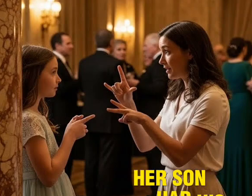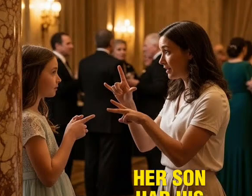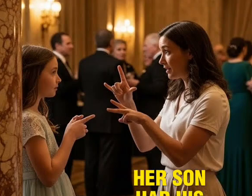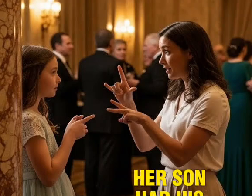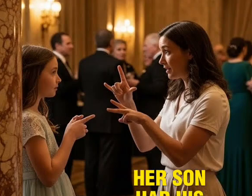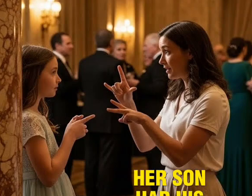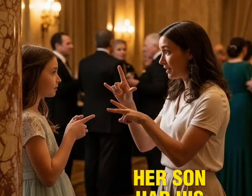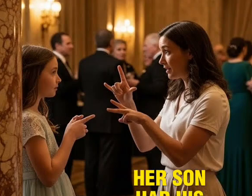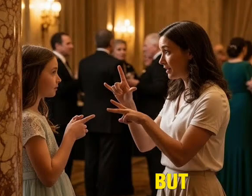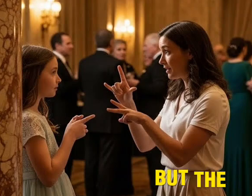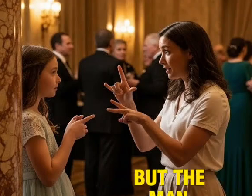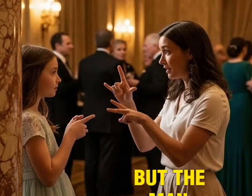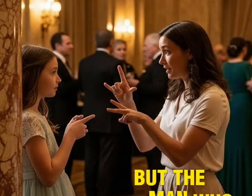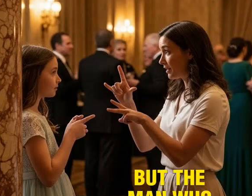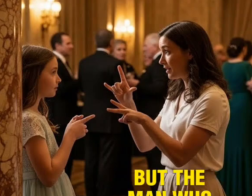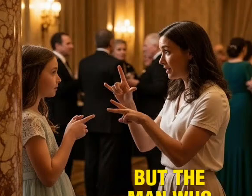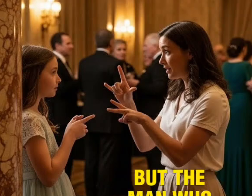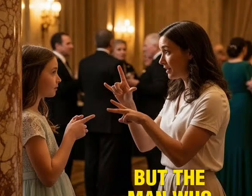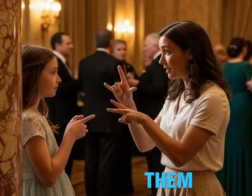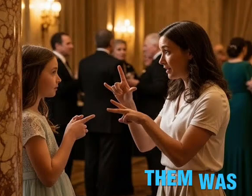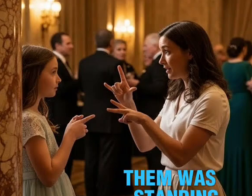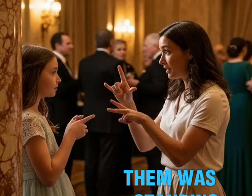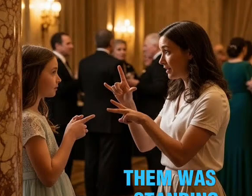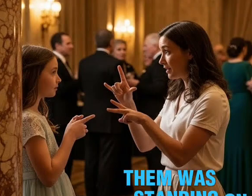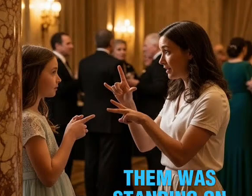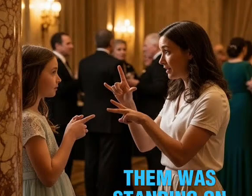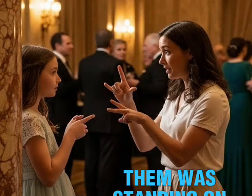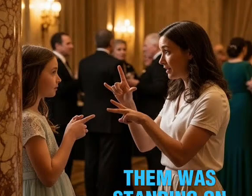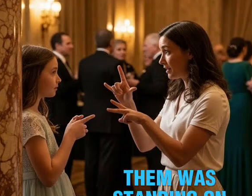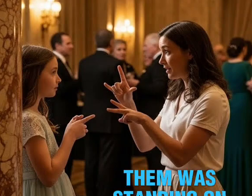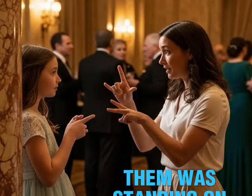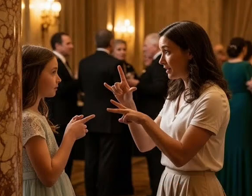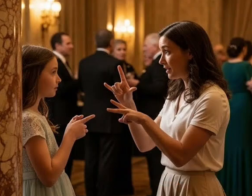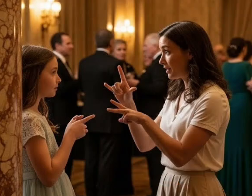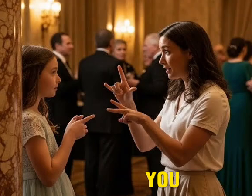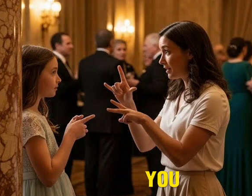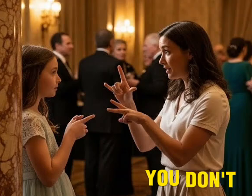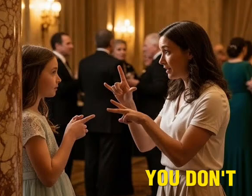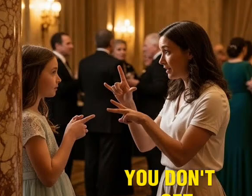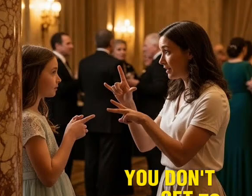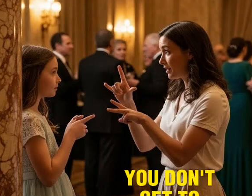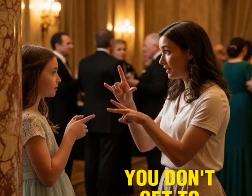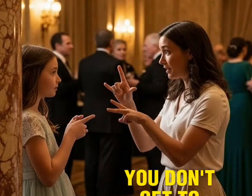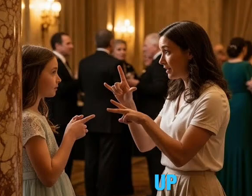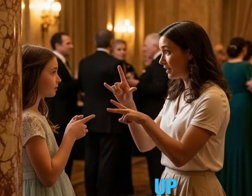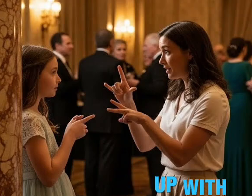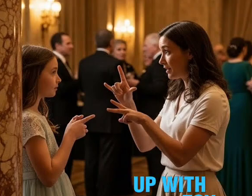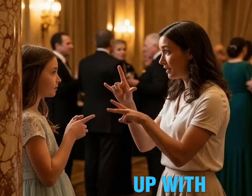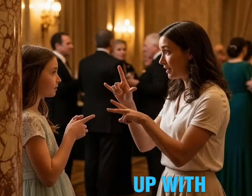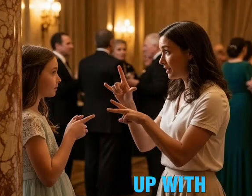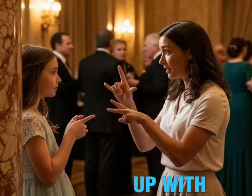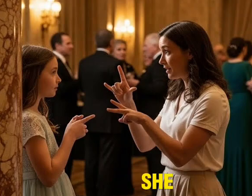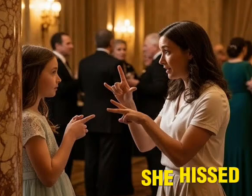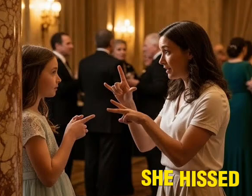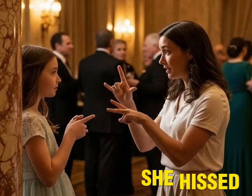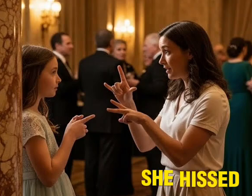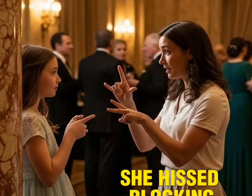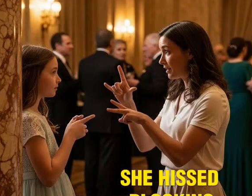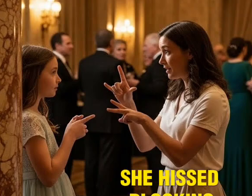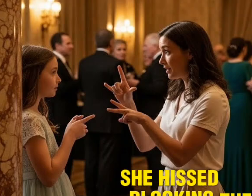anchor again, but the man who had abandoned them was standing on her doorstep. "You don't get to just show up with a toy," she hissed, blocking the